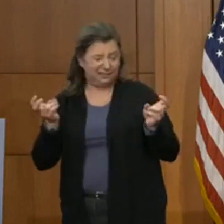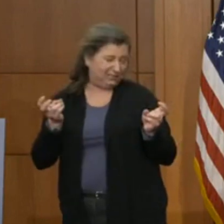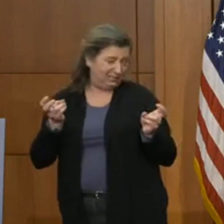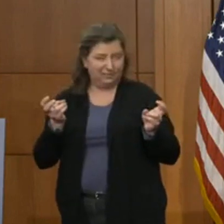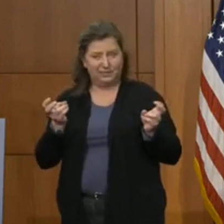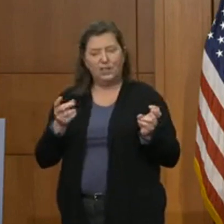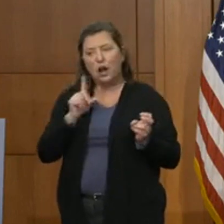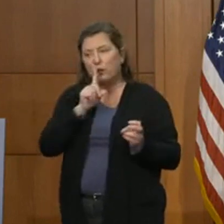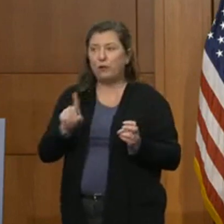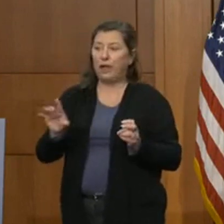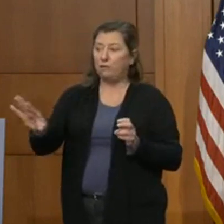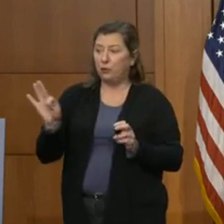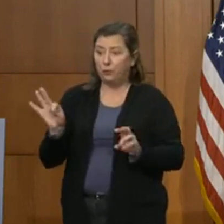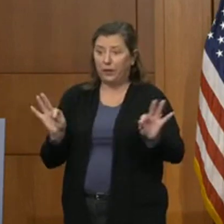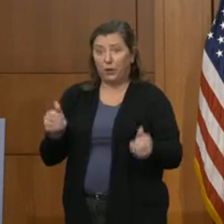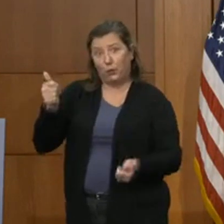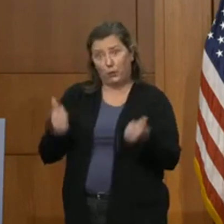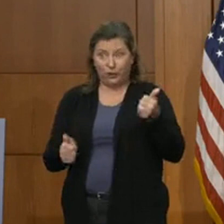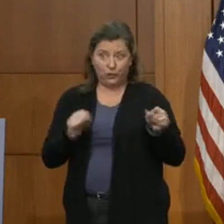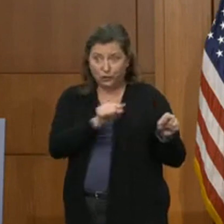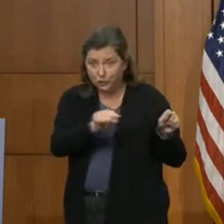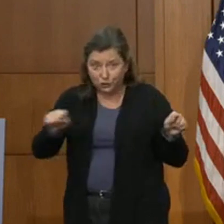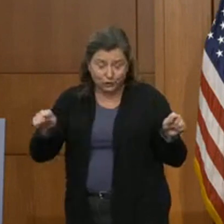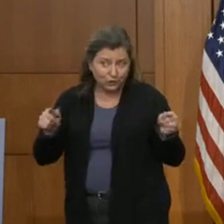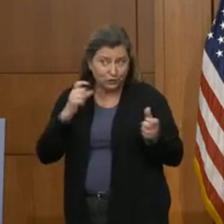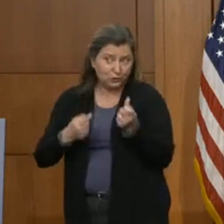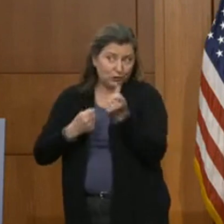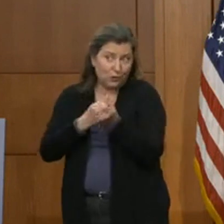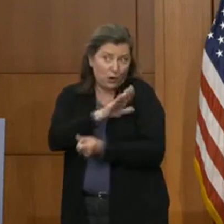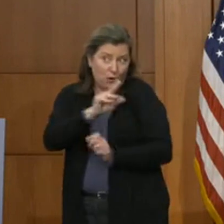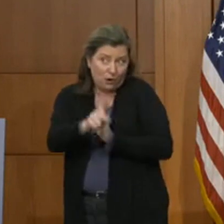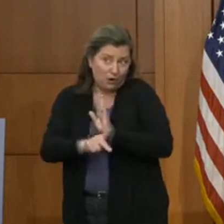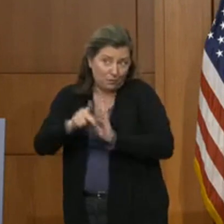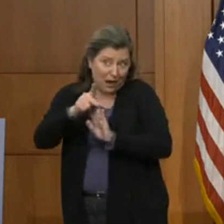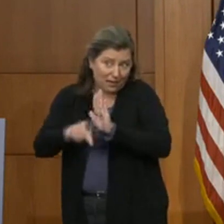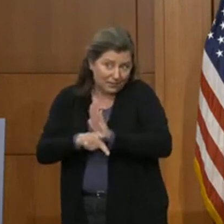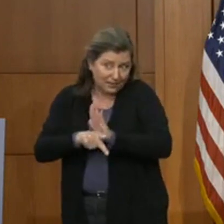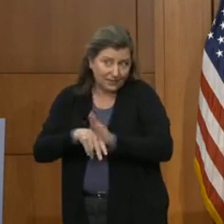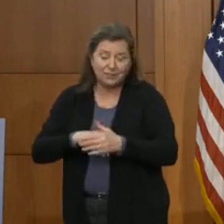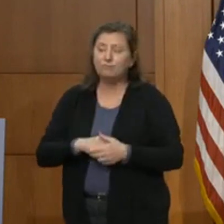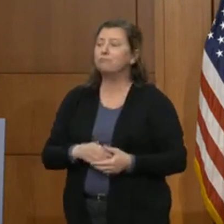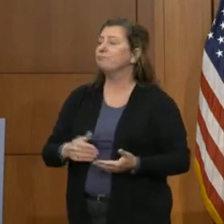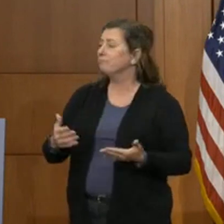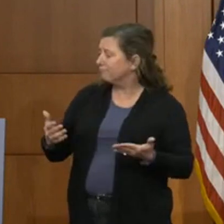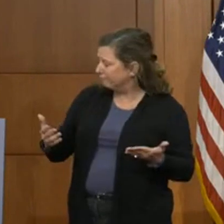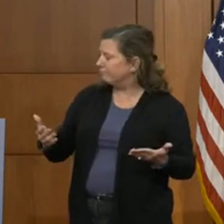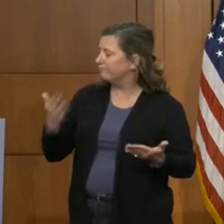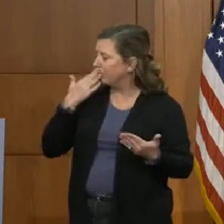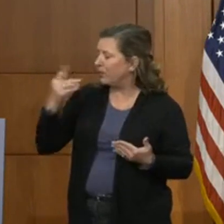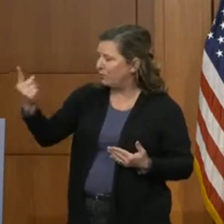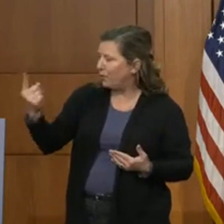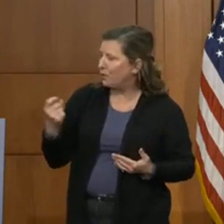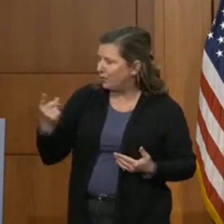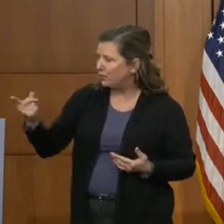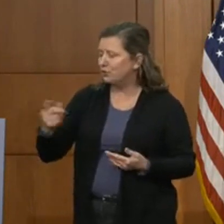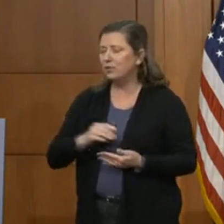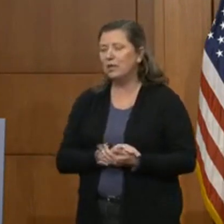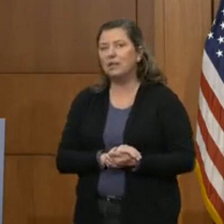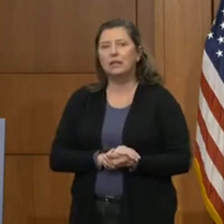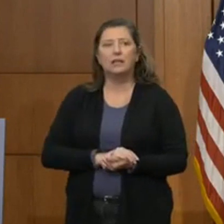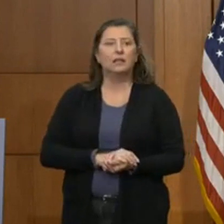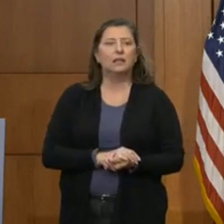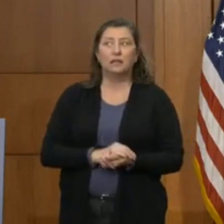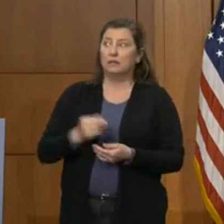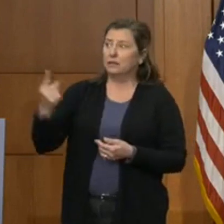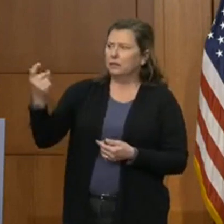of picking and choosing the science that supports your policies? I appreciate the question. The question was about